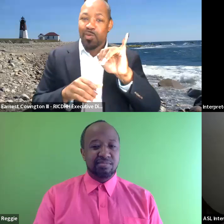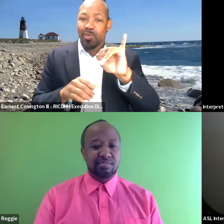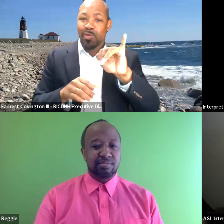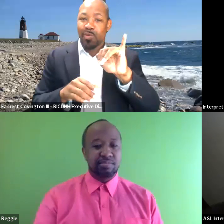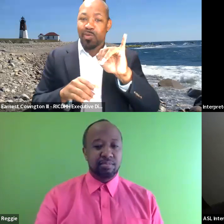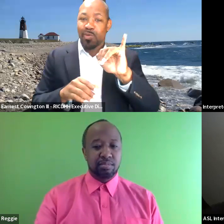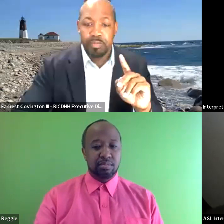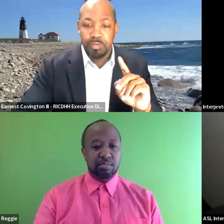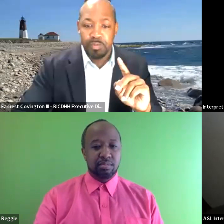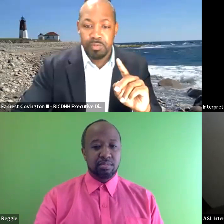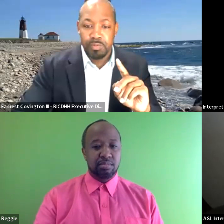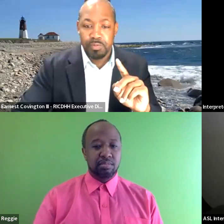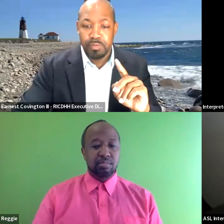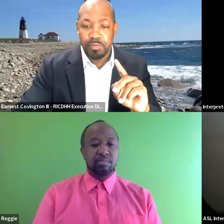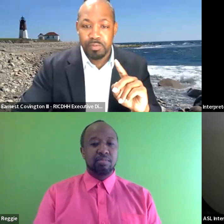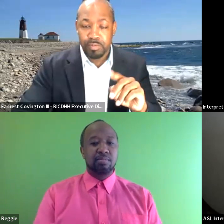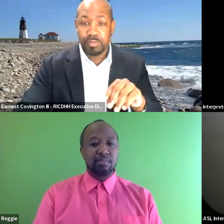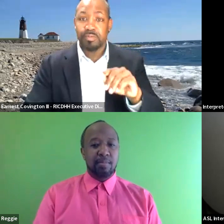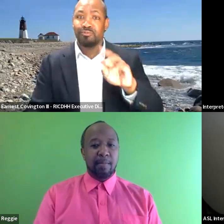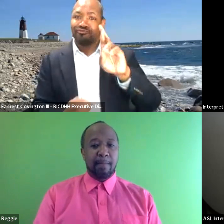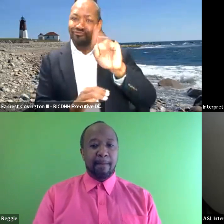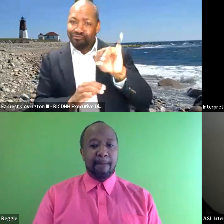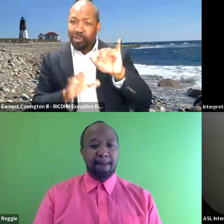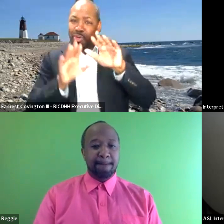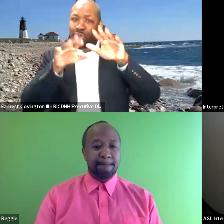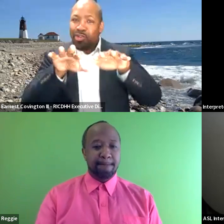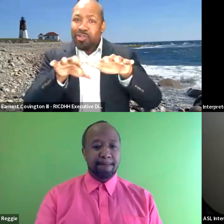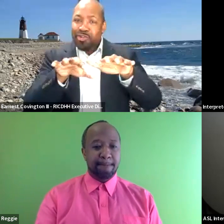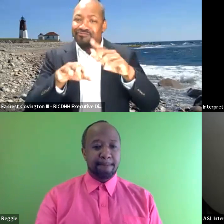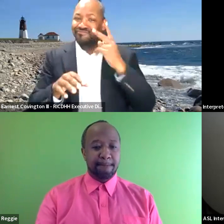here in my background.